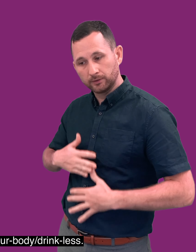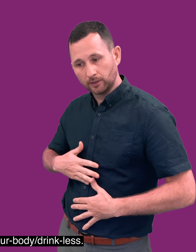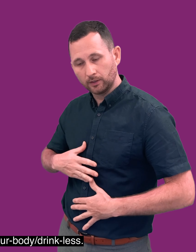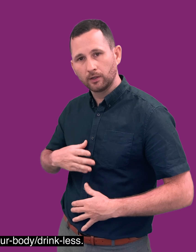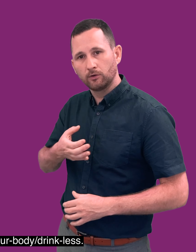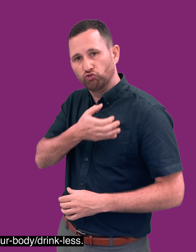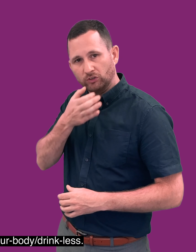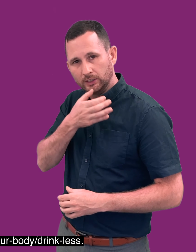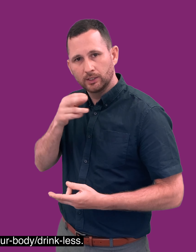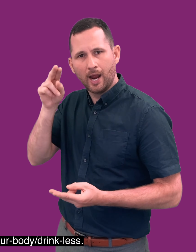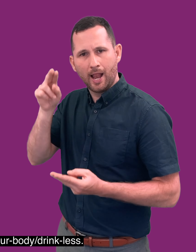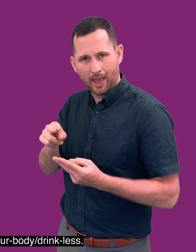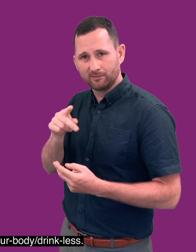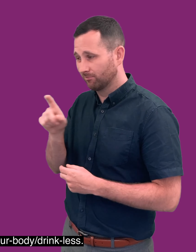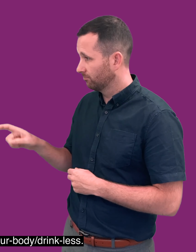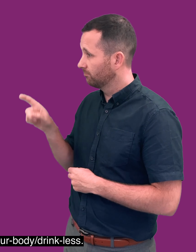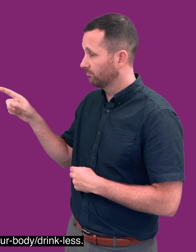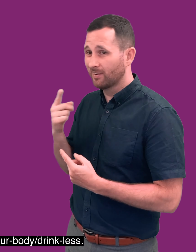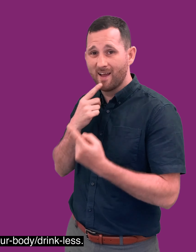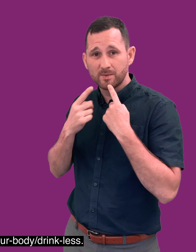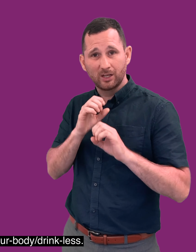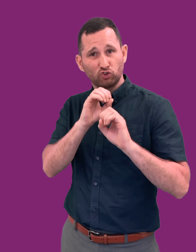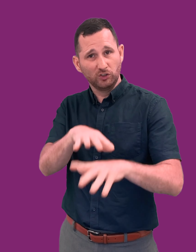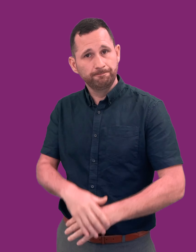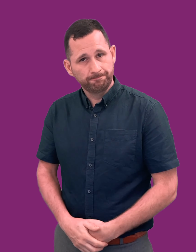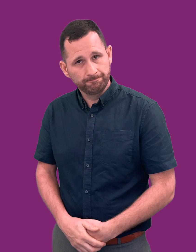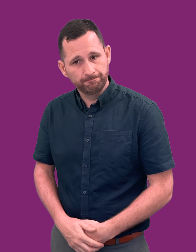NHS/1U for your body/drink less.